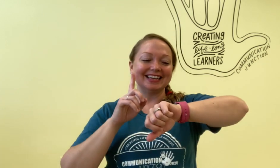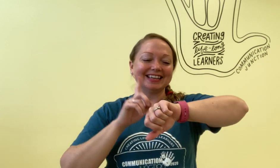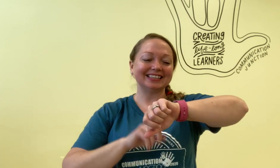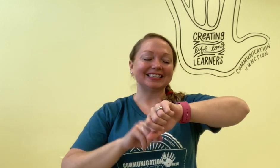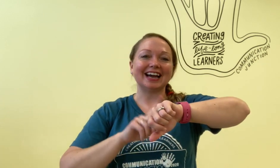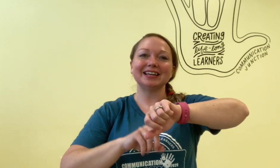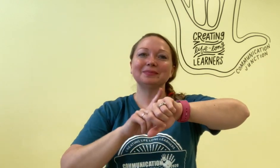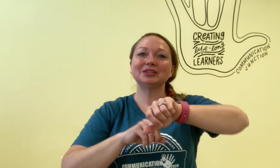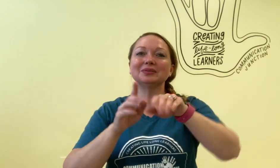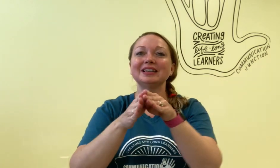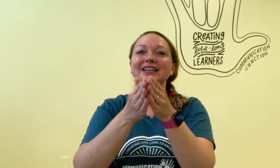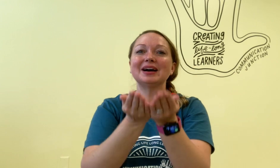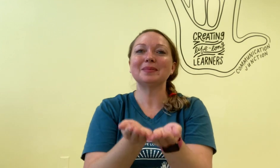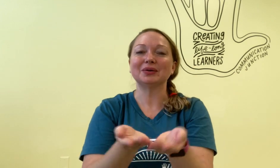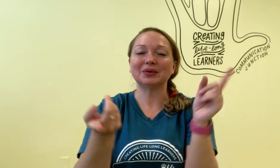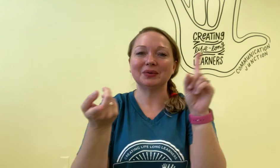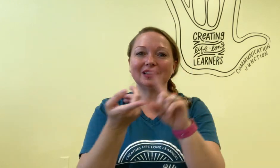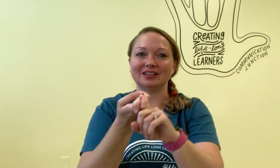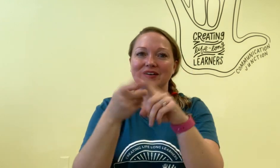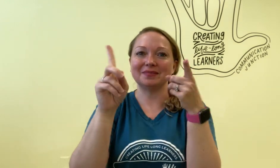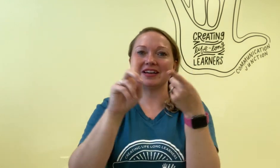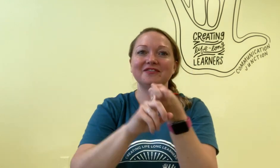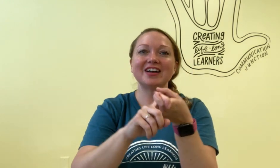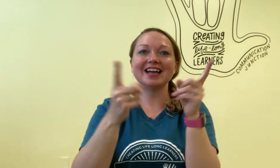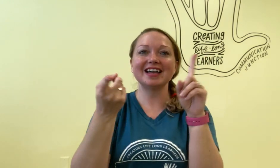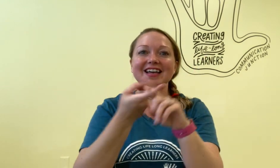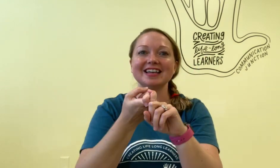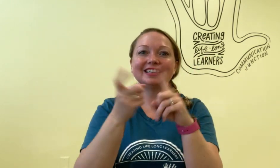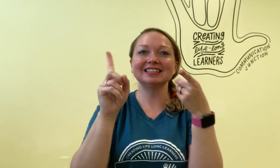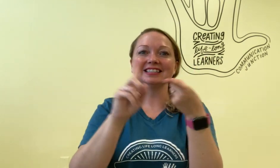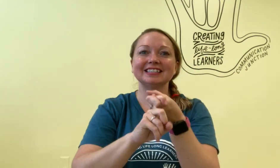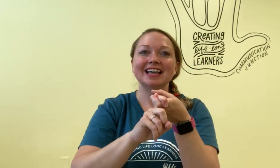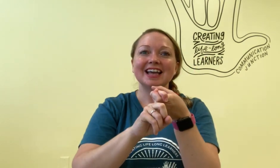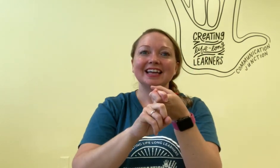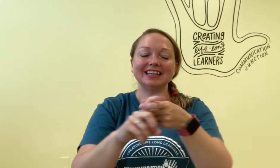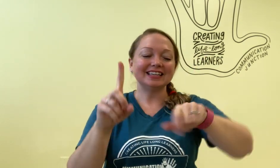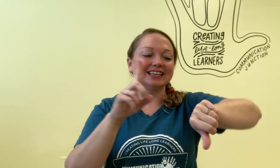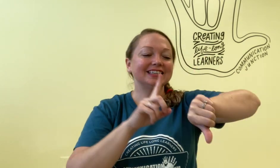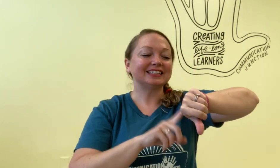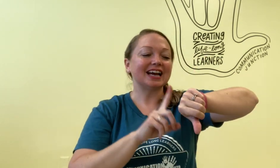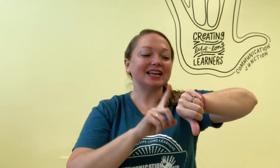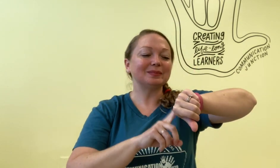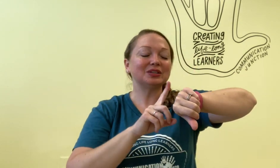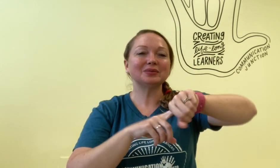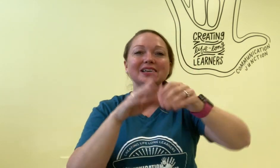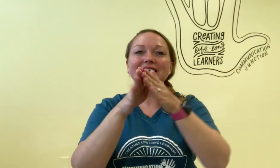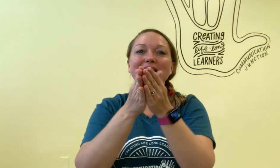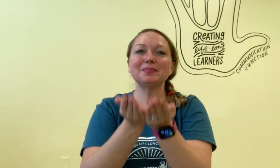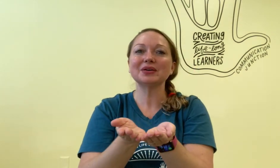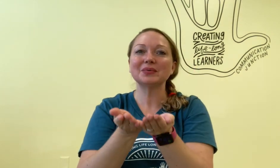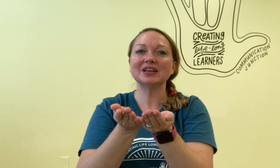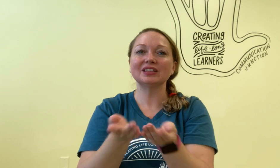is time to read a book with all my friends. It is time to read a book with all